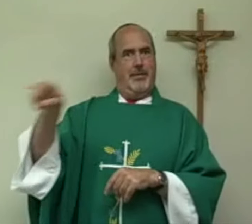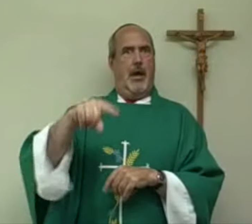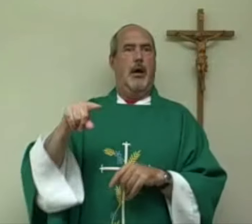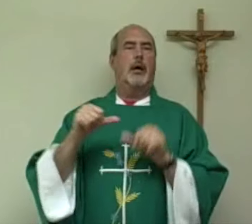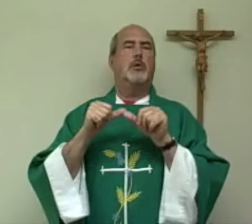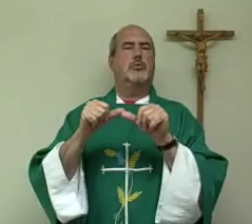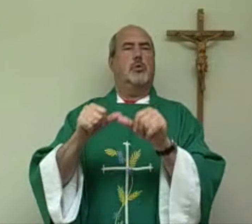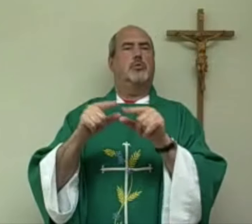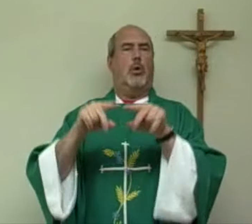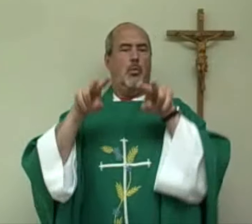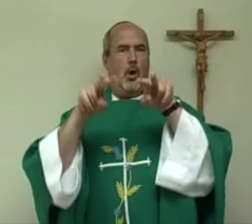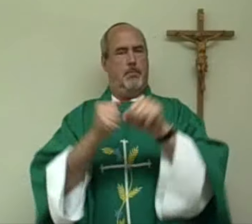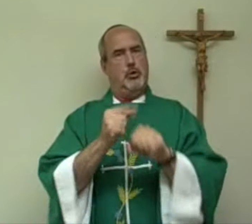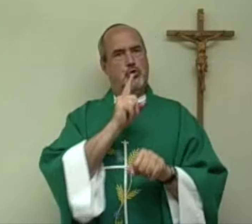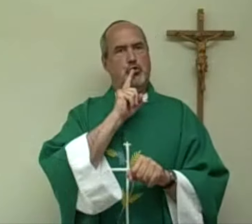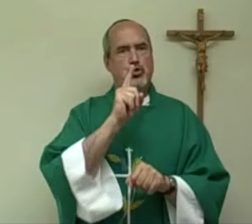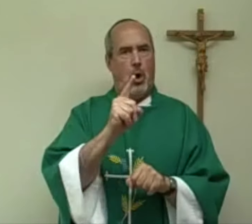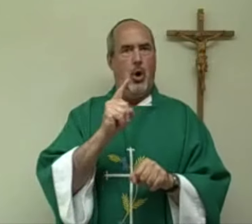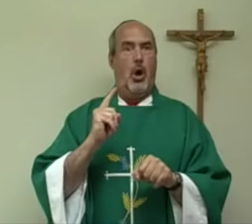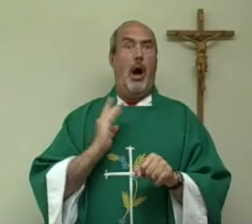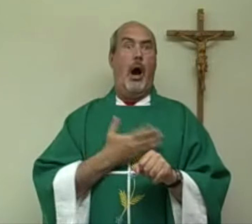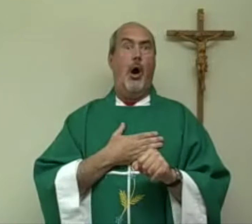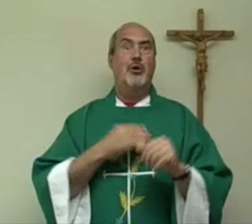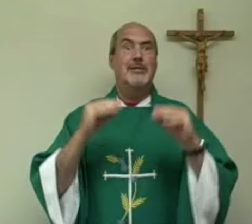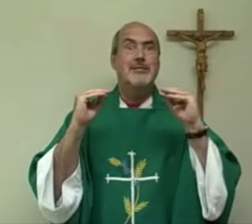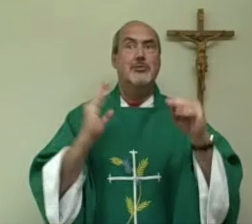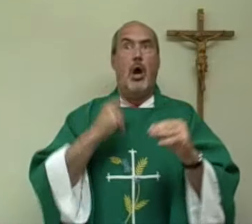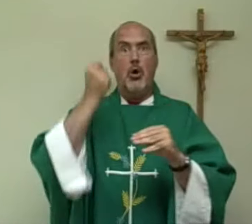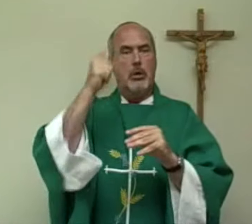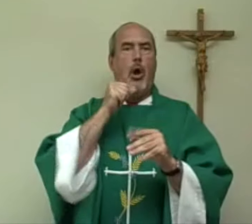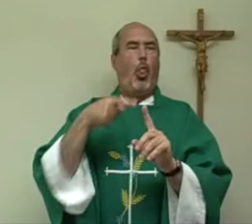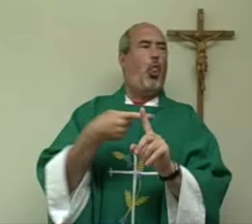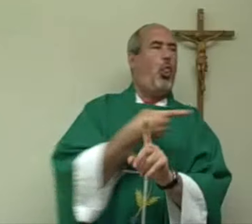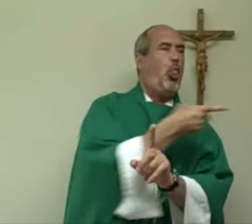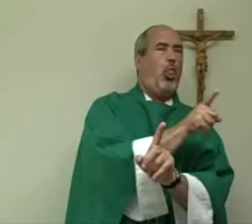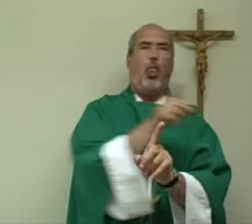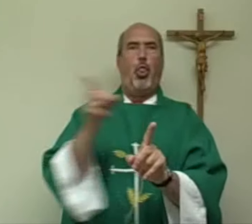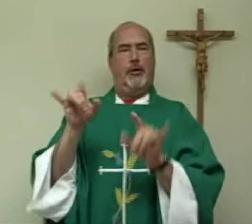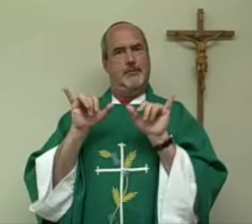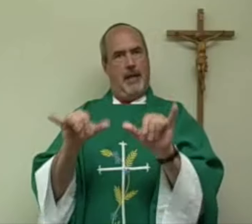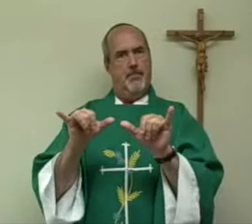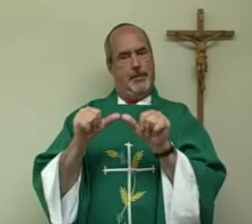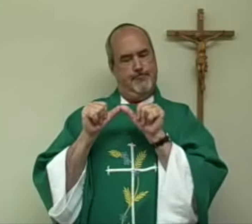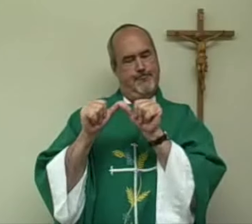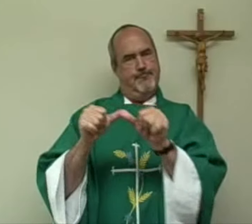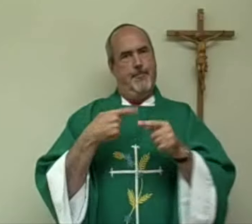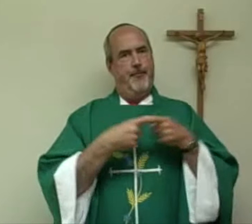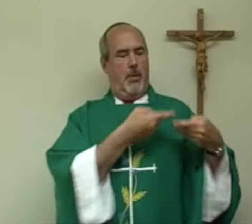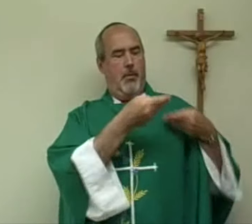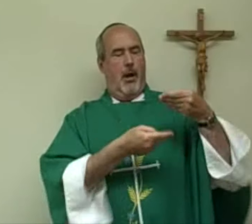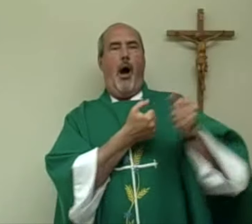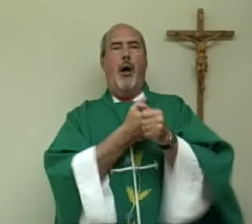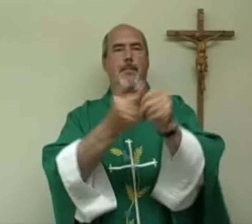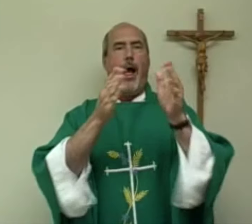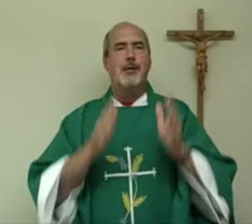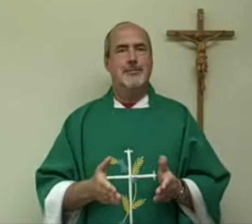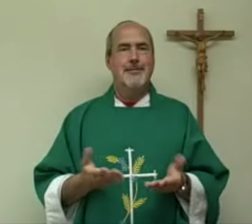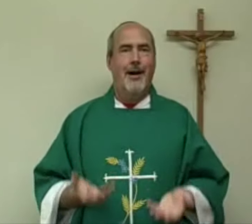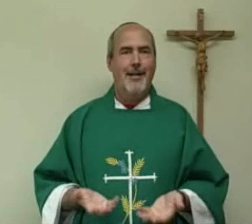today. And they continue to watch over us and make sure our teachings don't go astray from the original teachings of Jesus